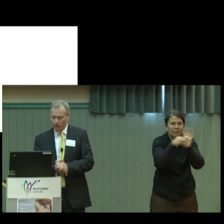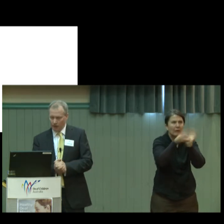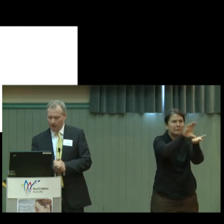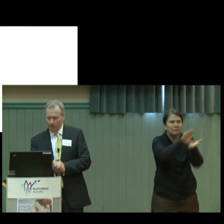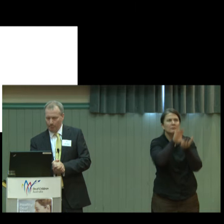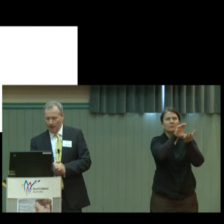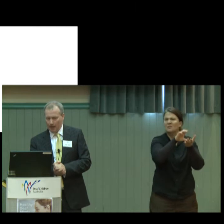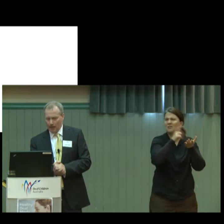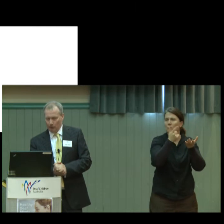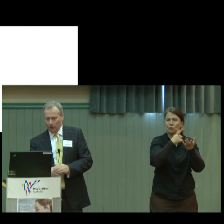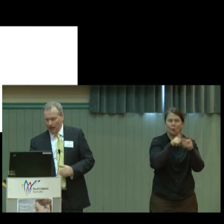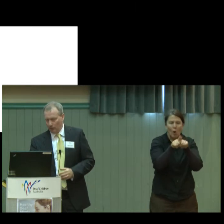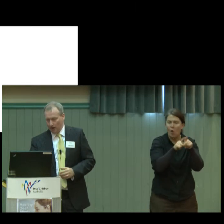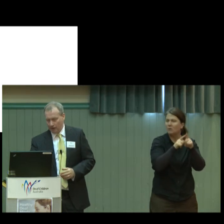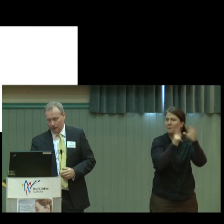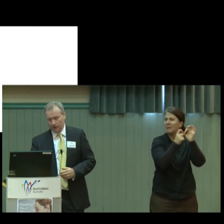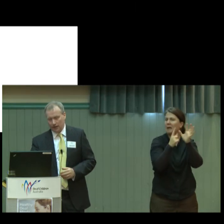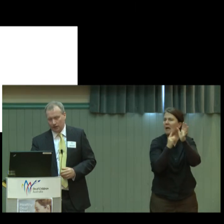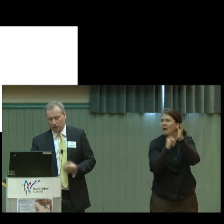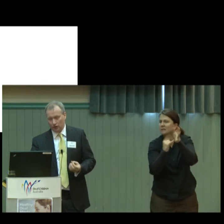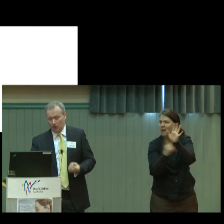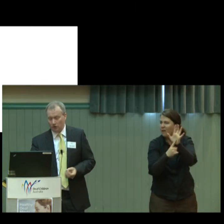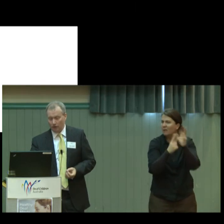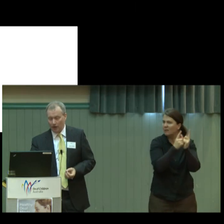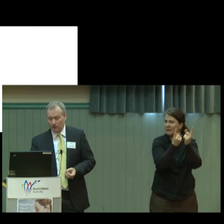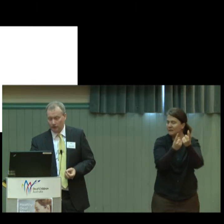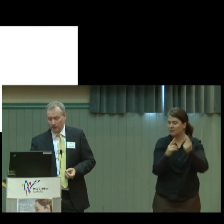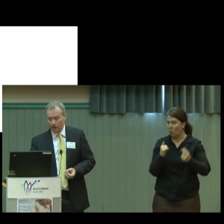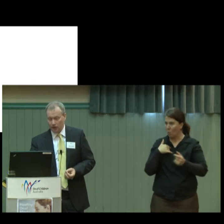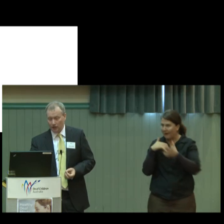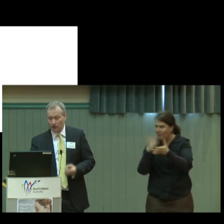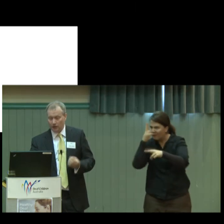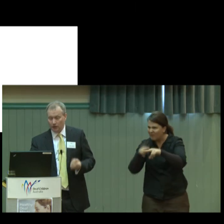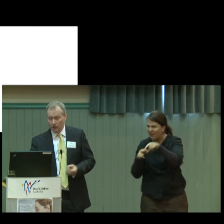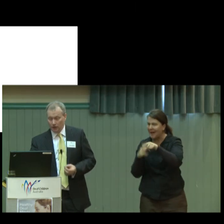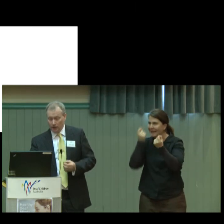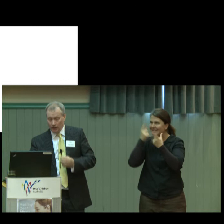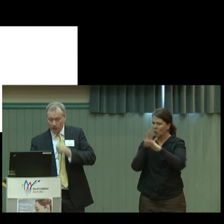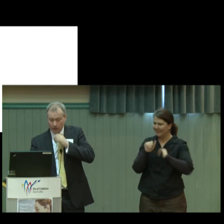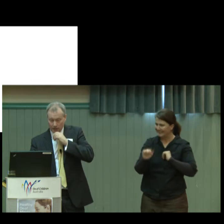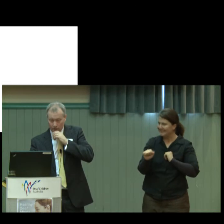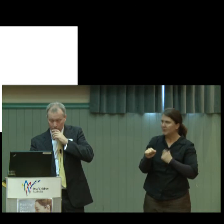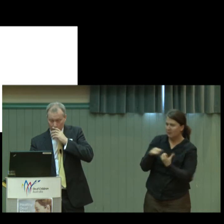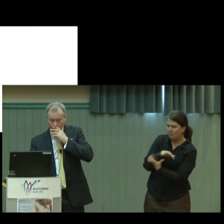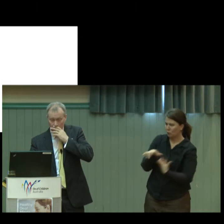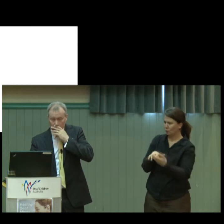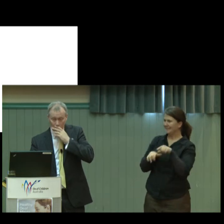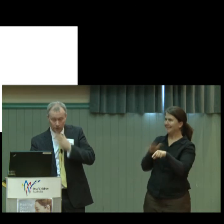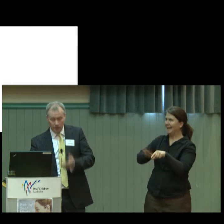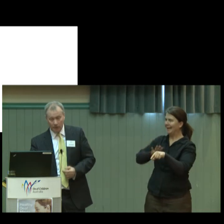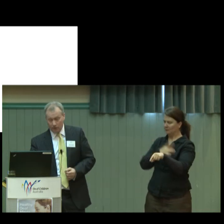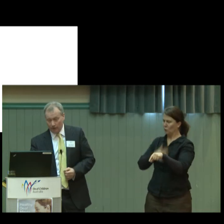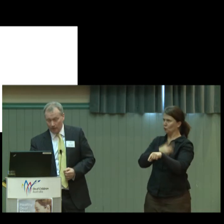appropriate. We help the parents understand the social and emotional development of their deaf child and the needs of their deaf